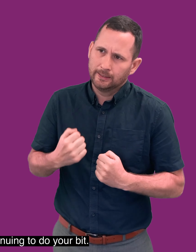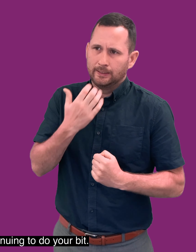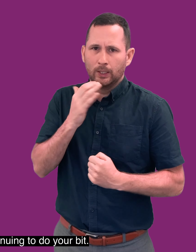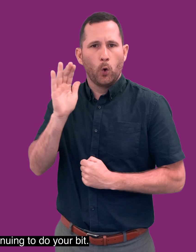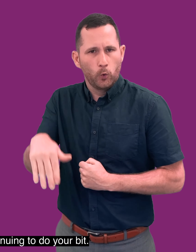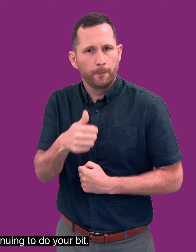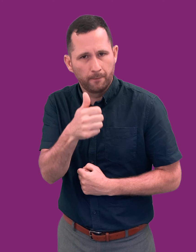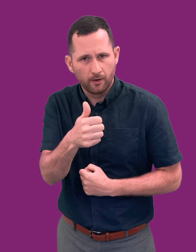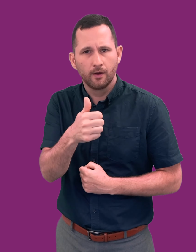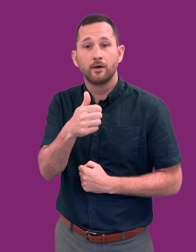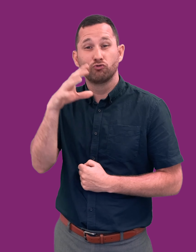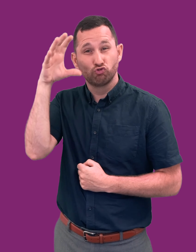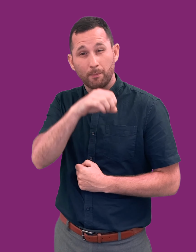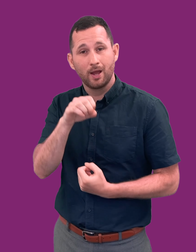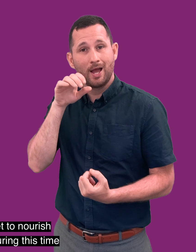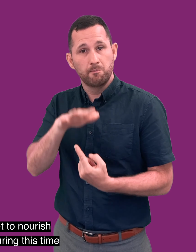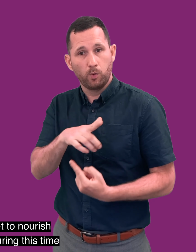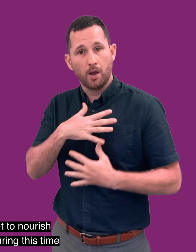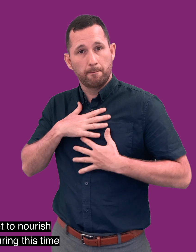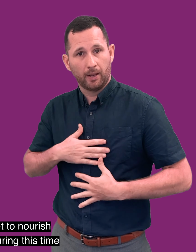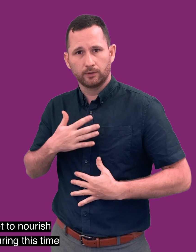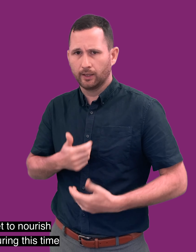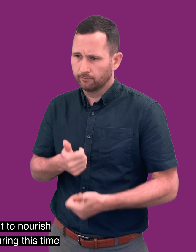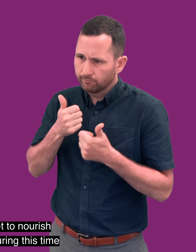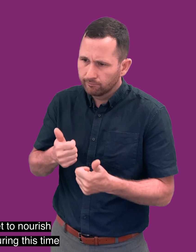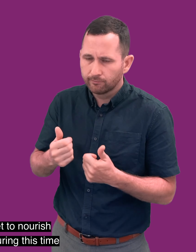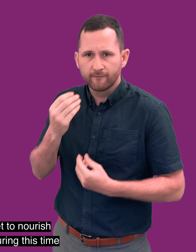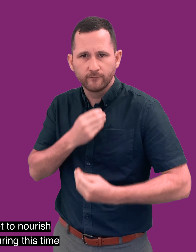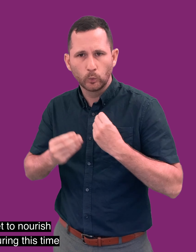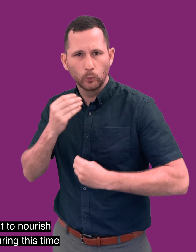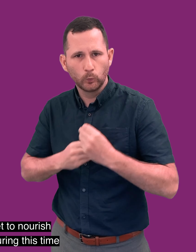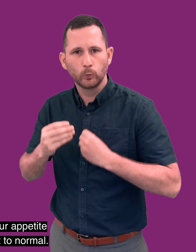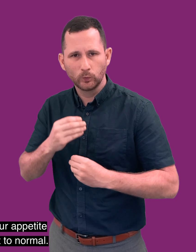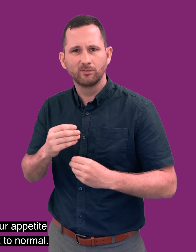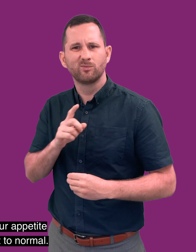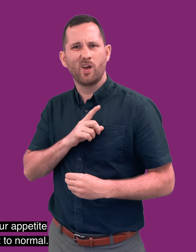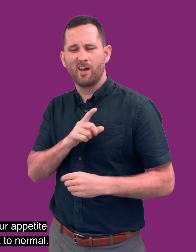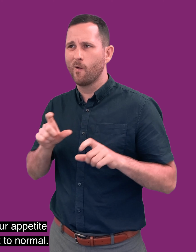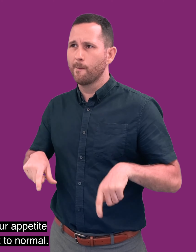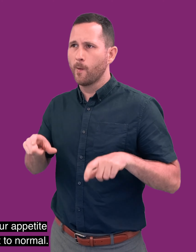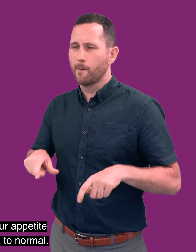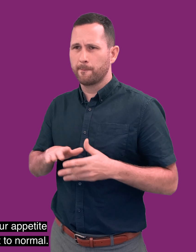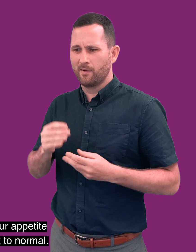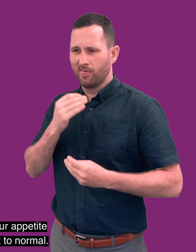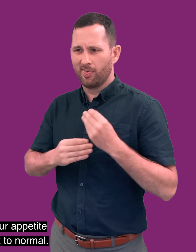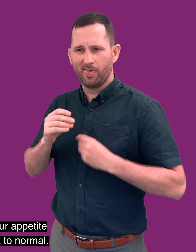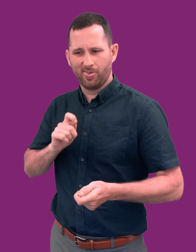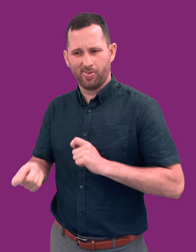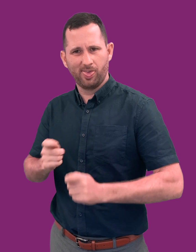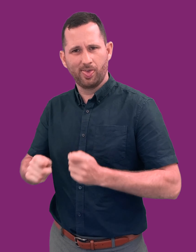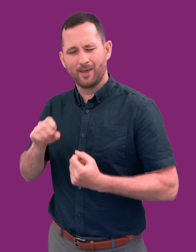bit. Don't forget to nourish your body during this time, even if your appetite is different to normal.